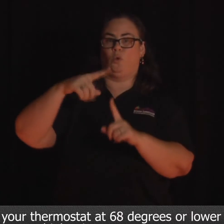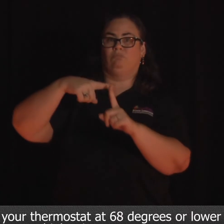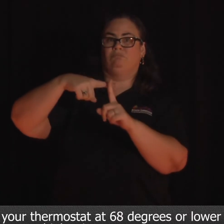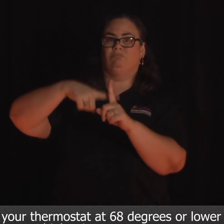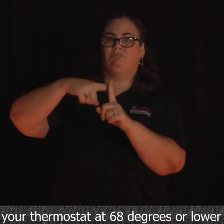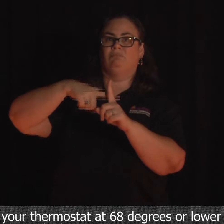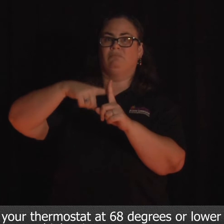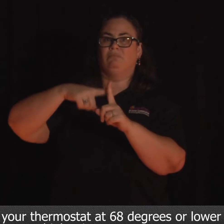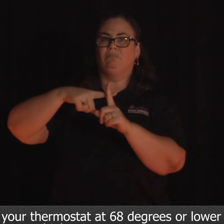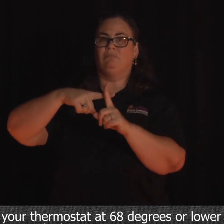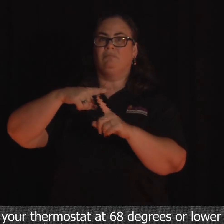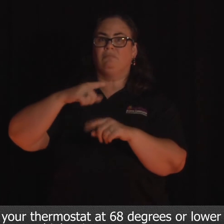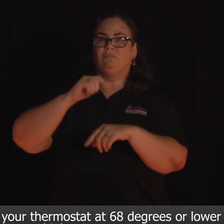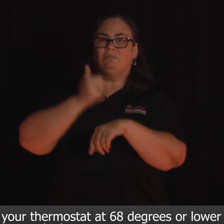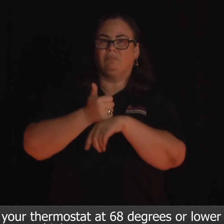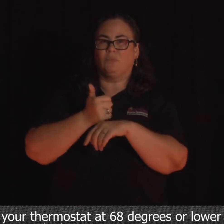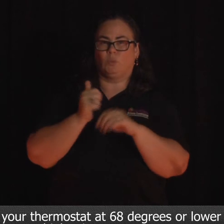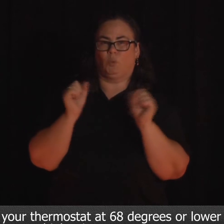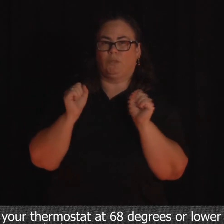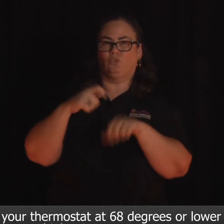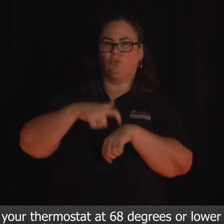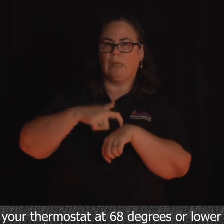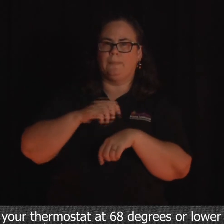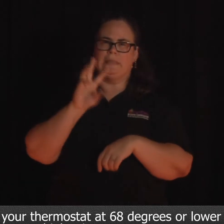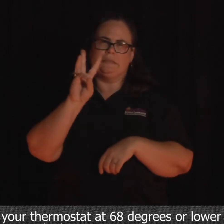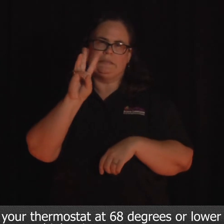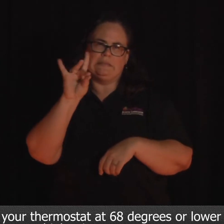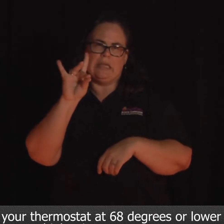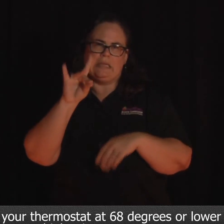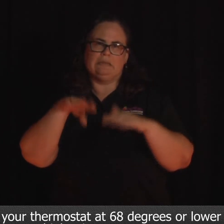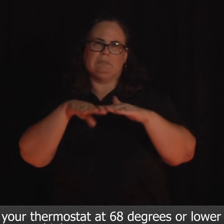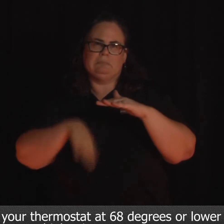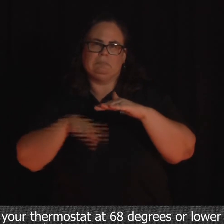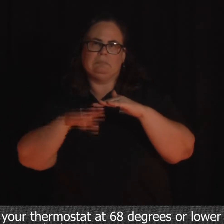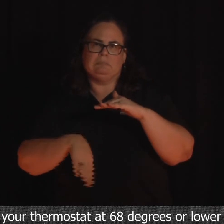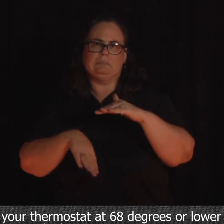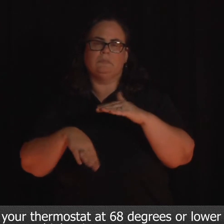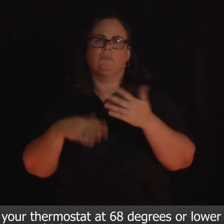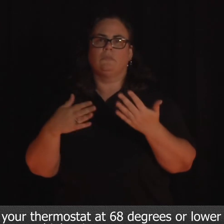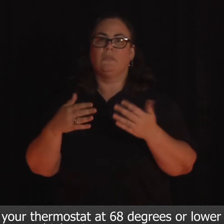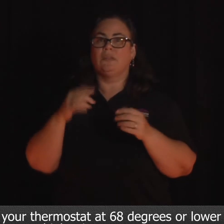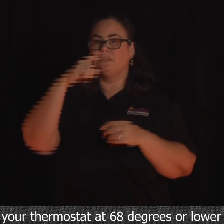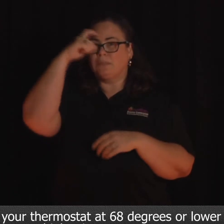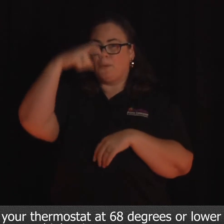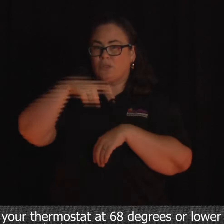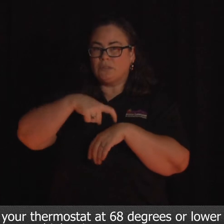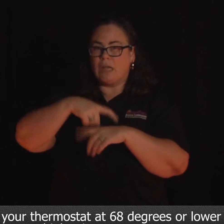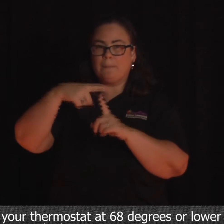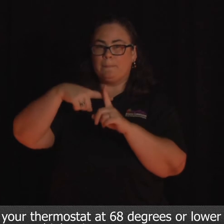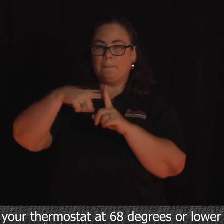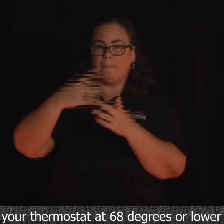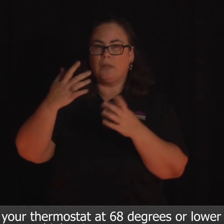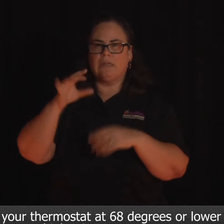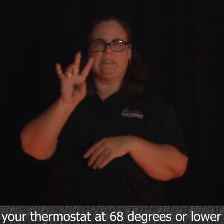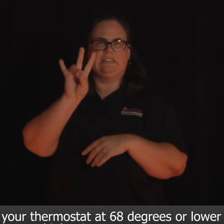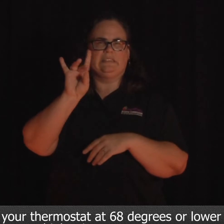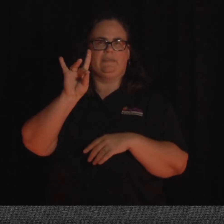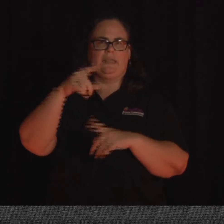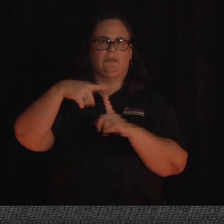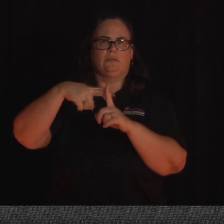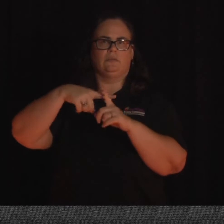Set your thermostat at 68 degrees or lower in winter and at 78 degrees or higher in summer.